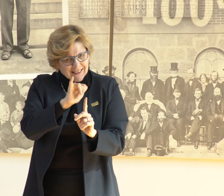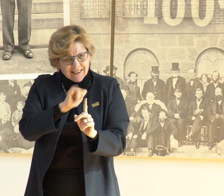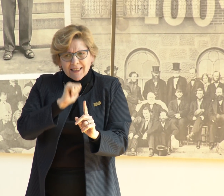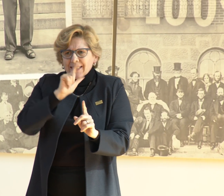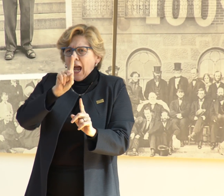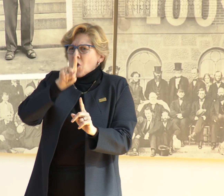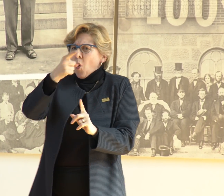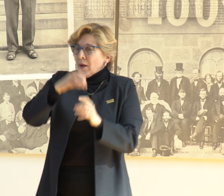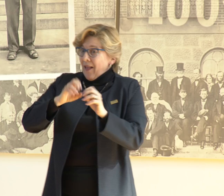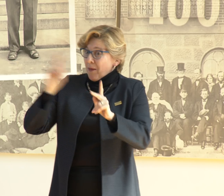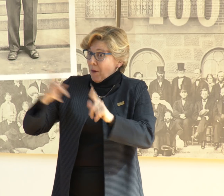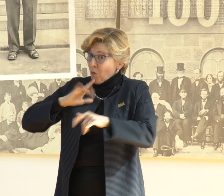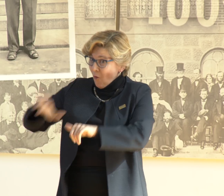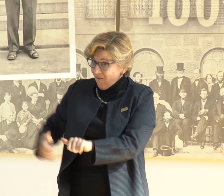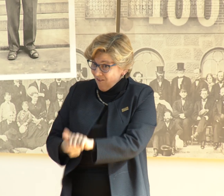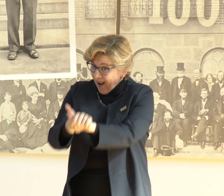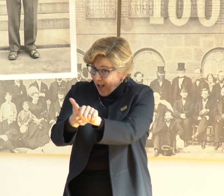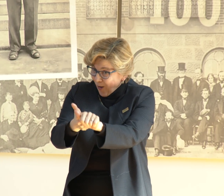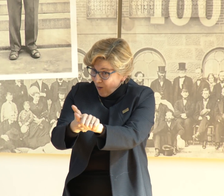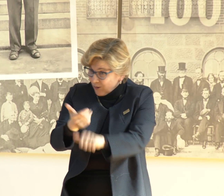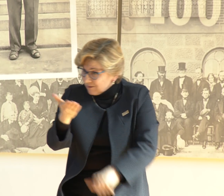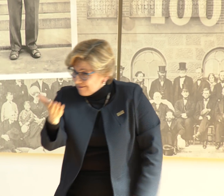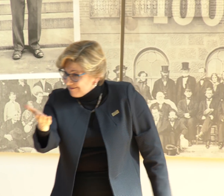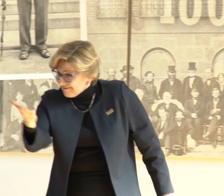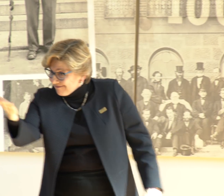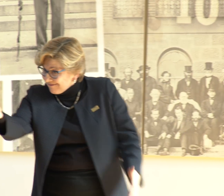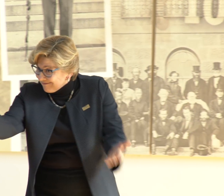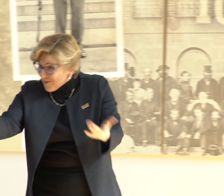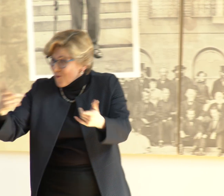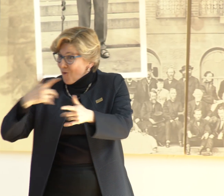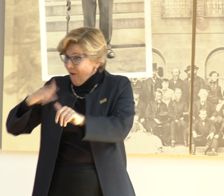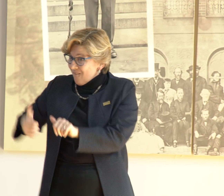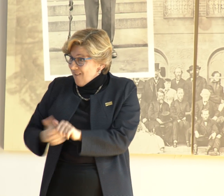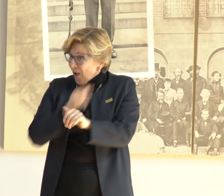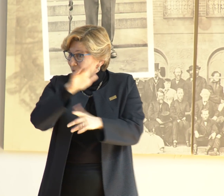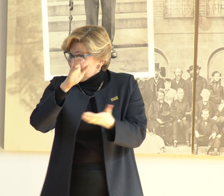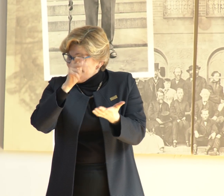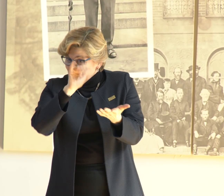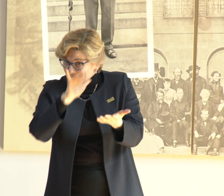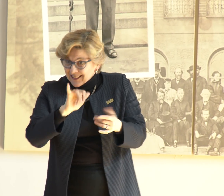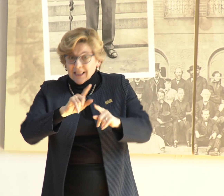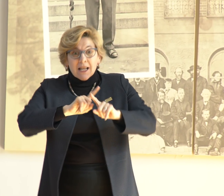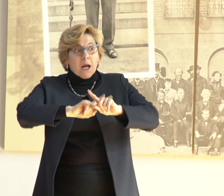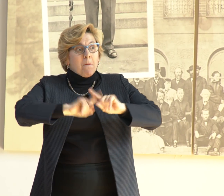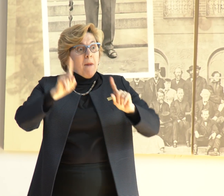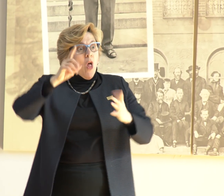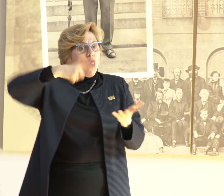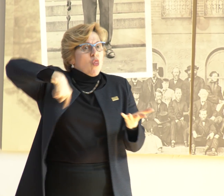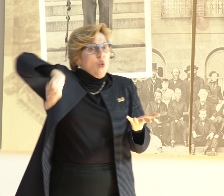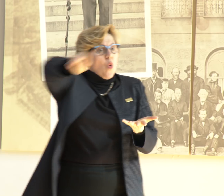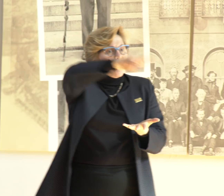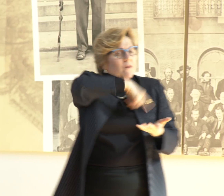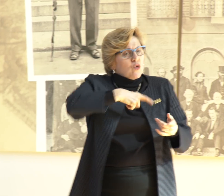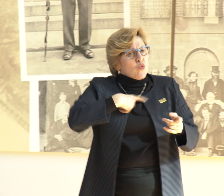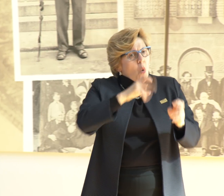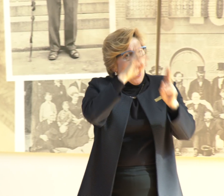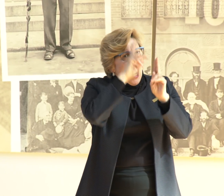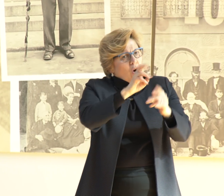And that's one of our challenges in honoring his legacy, not only those who come behind him, but those